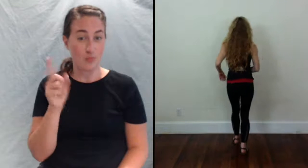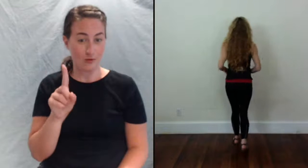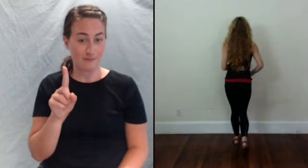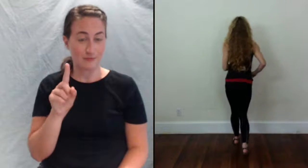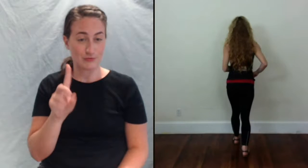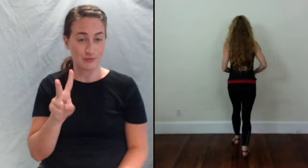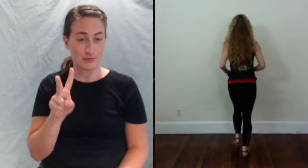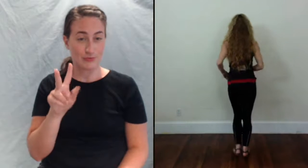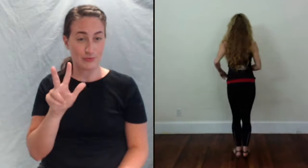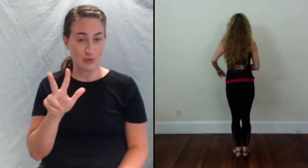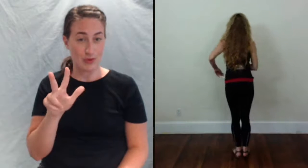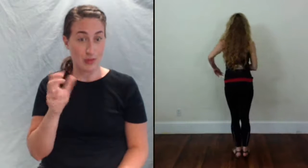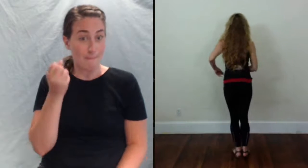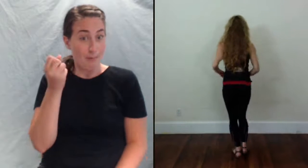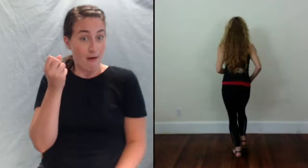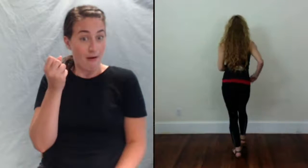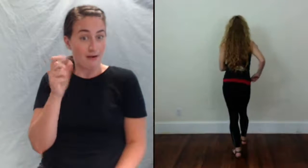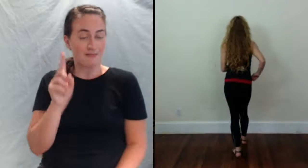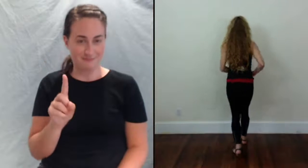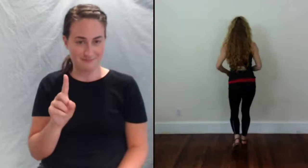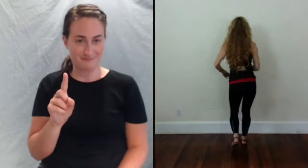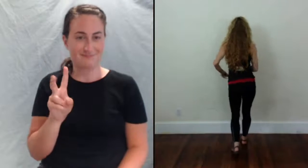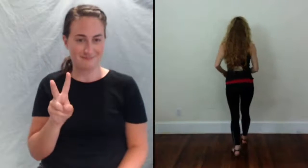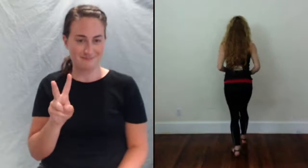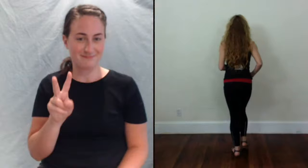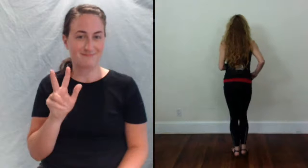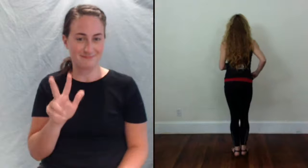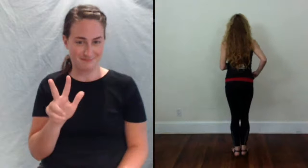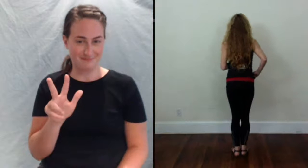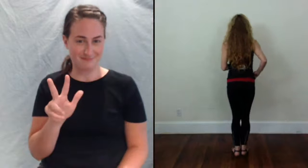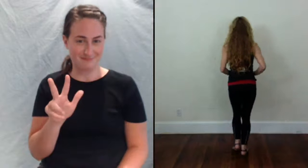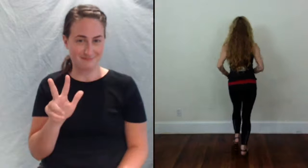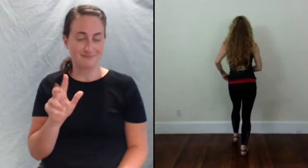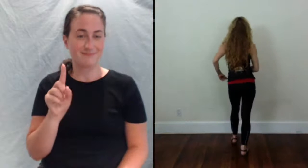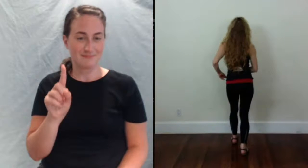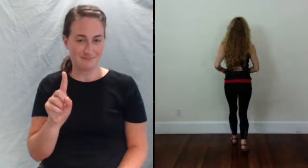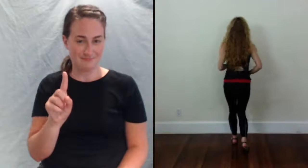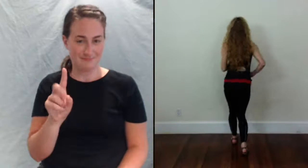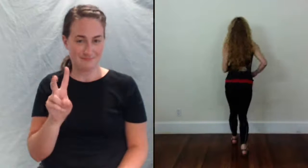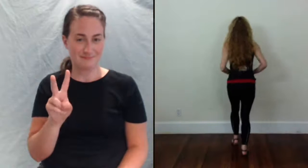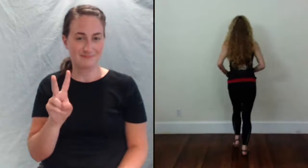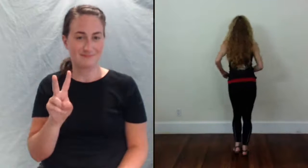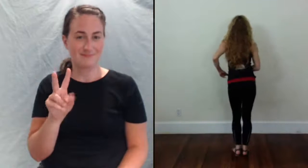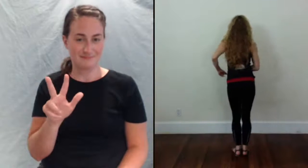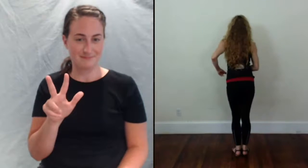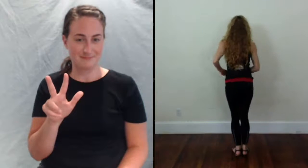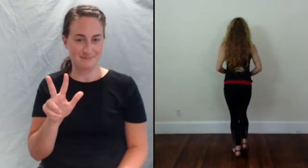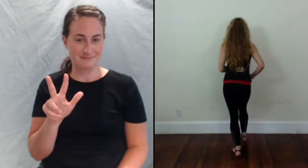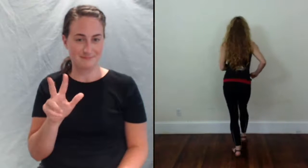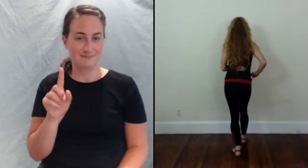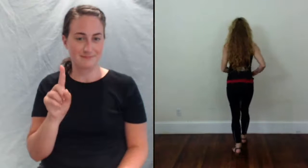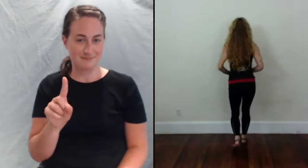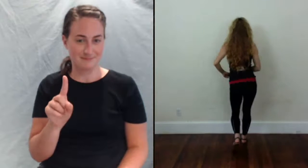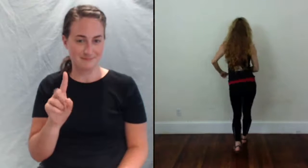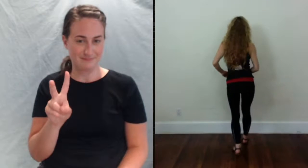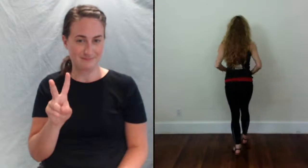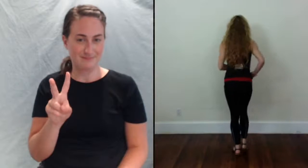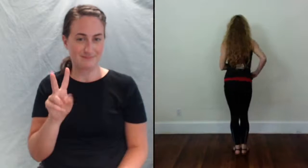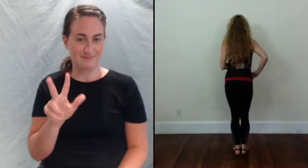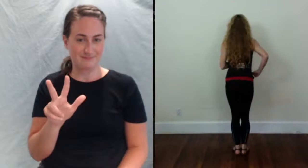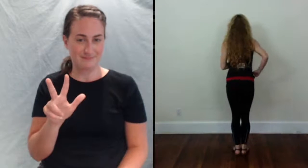Pause. Front and together. And front and together. And front and together. And